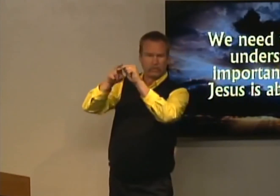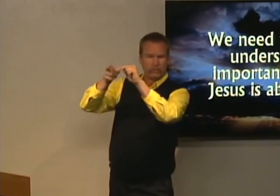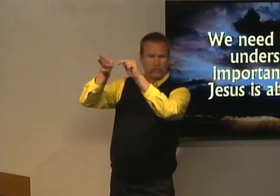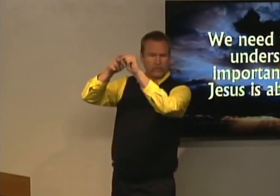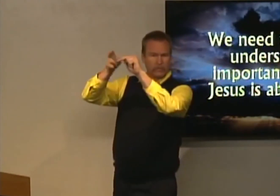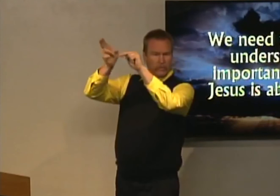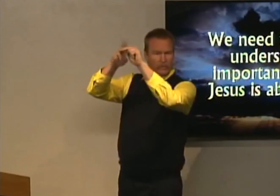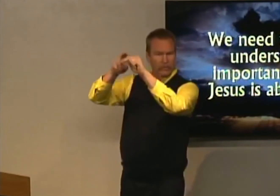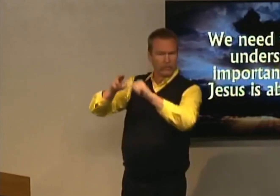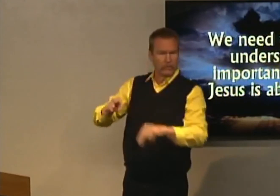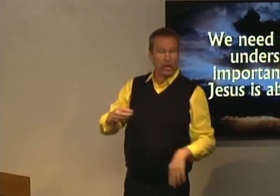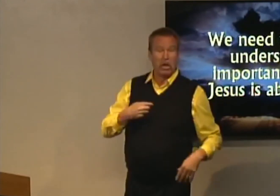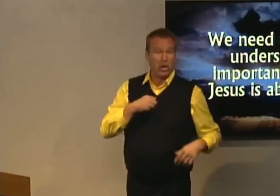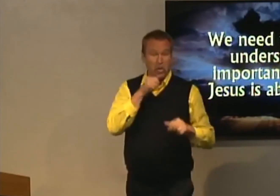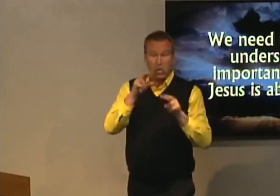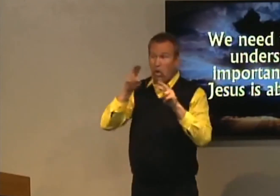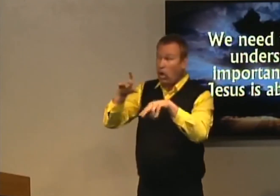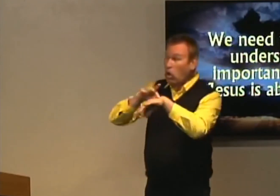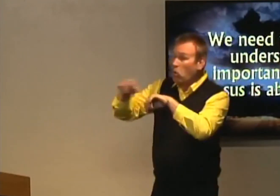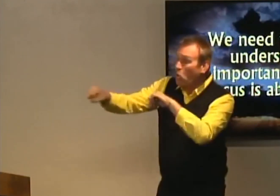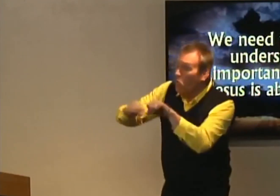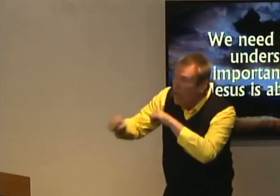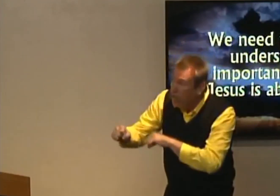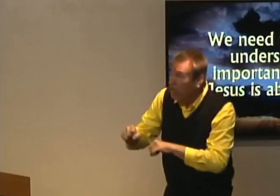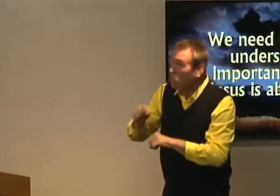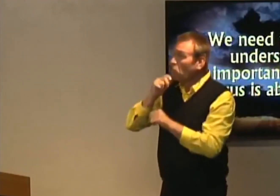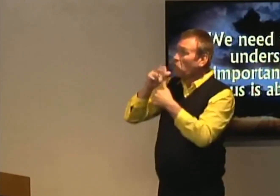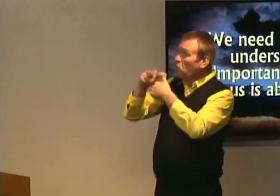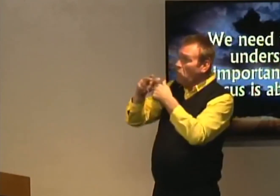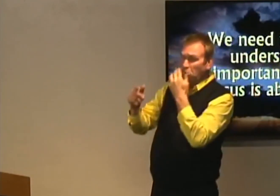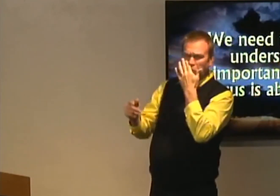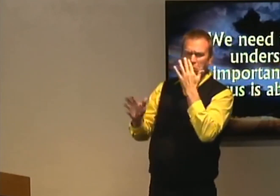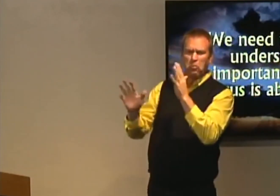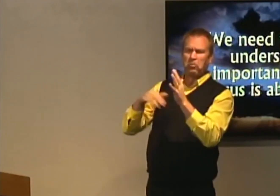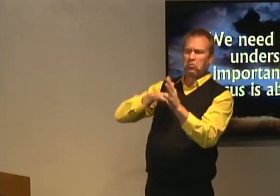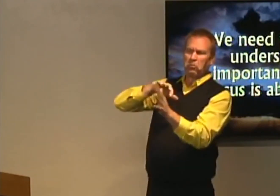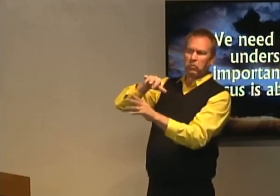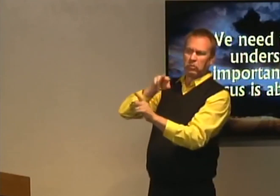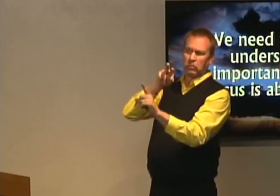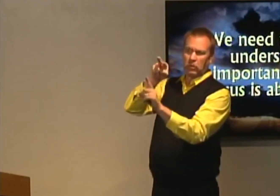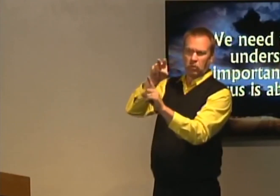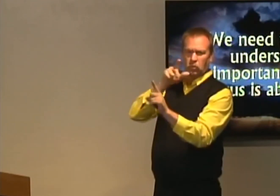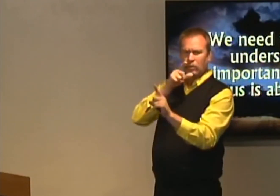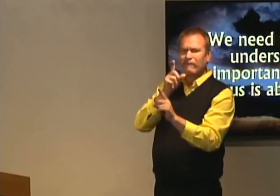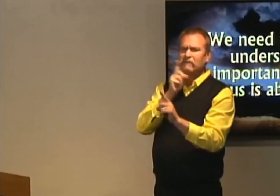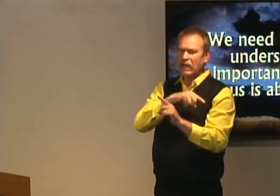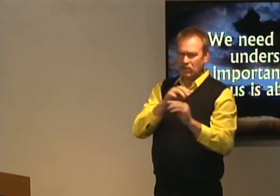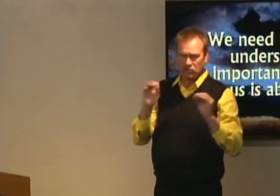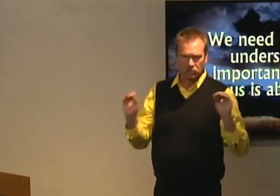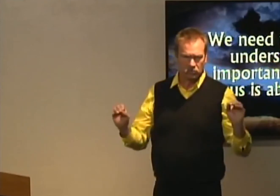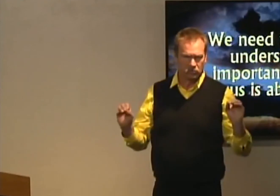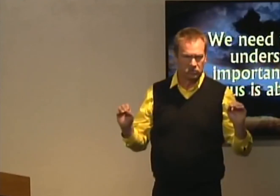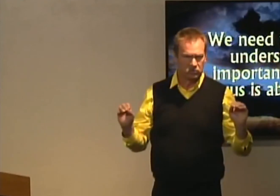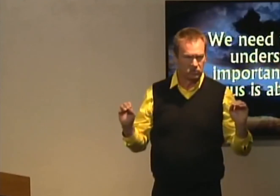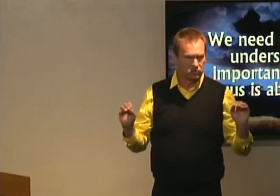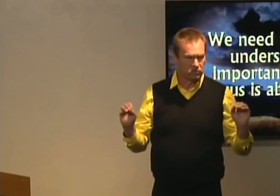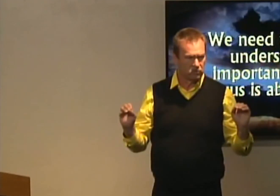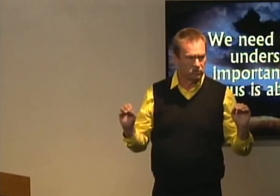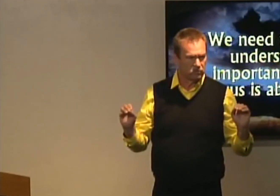them. Because their number is increasing. You know, when you see the earthquakes and you see the tornadoes and they say it's